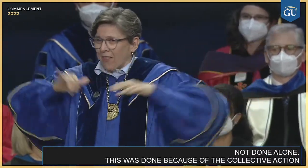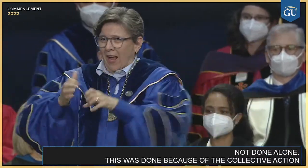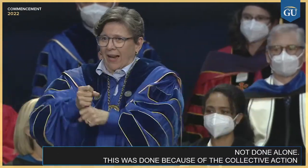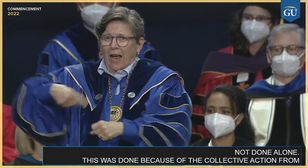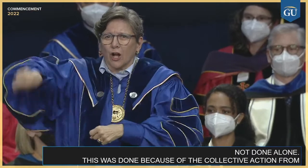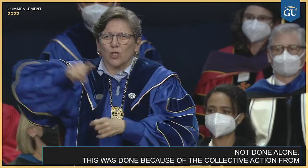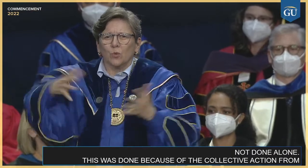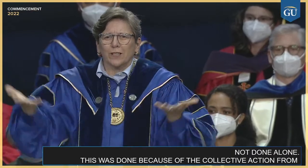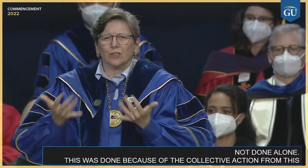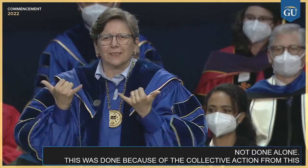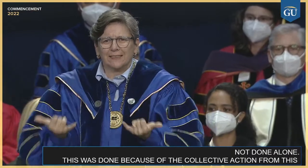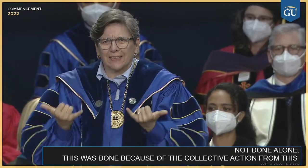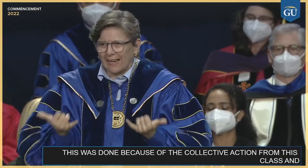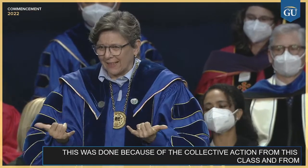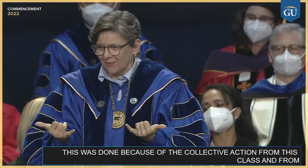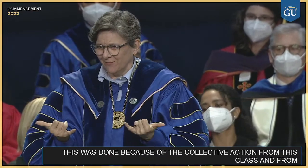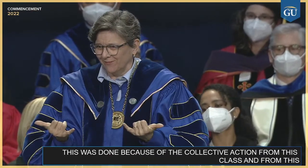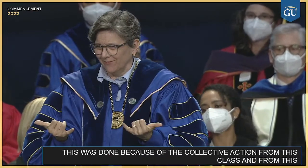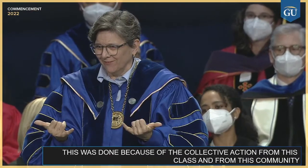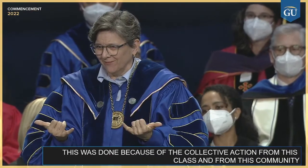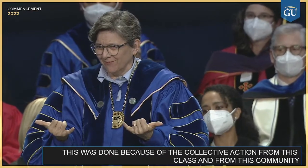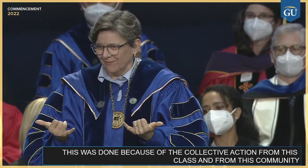community at large that got you here today.